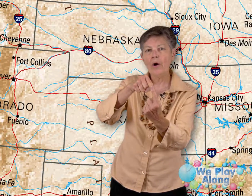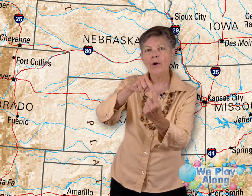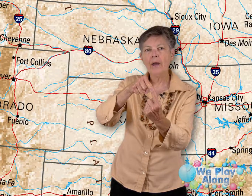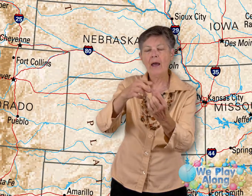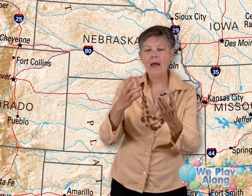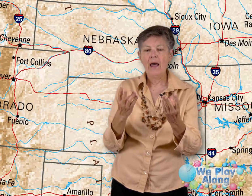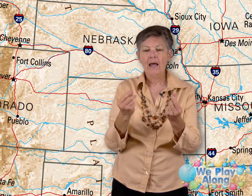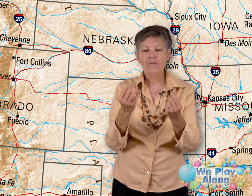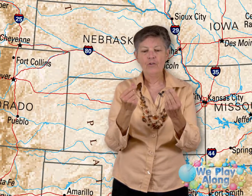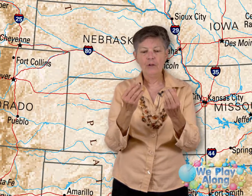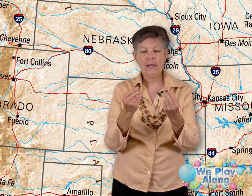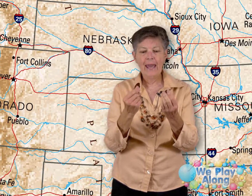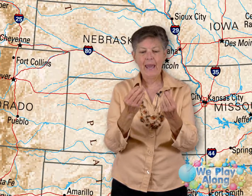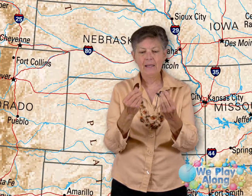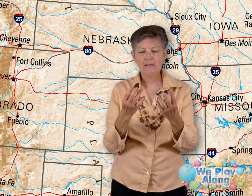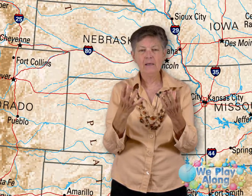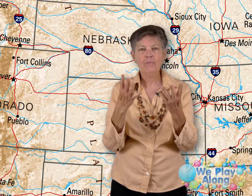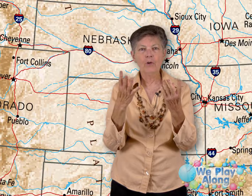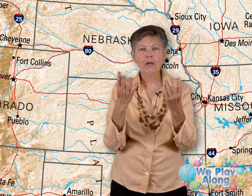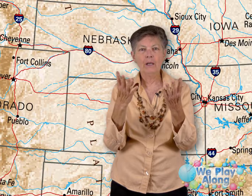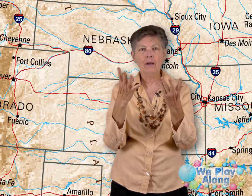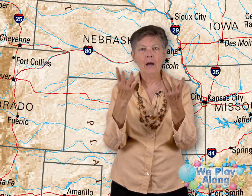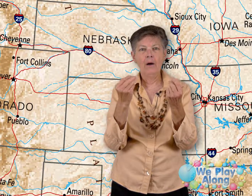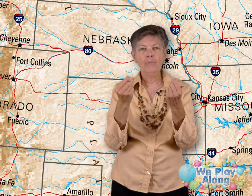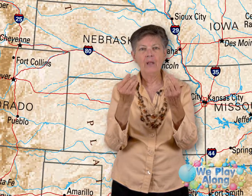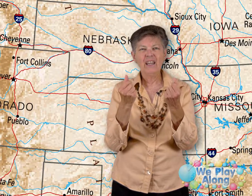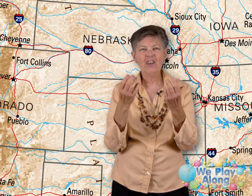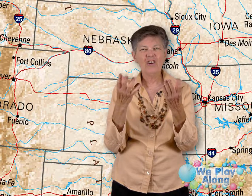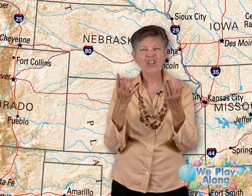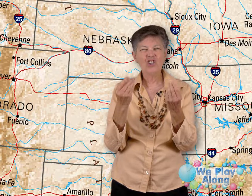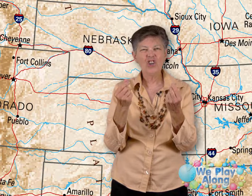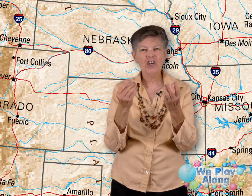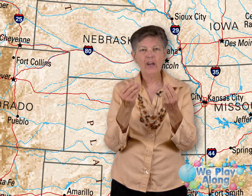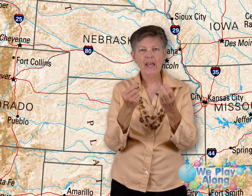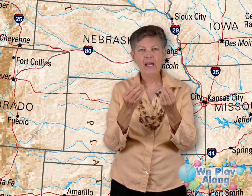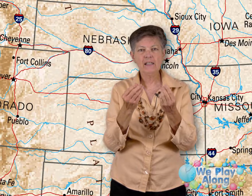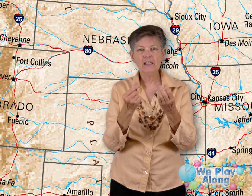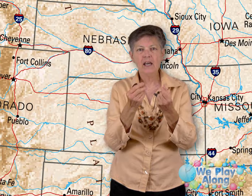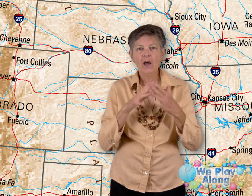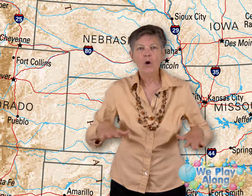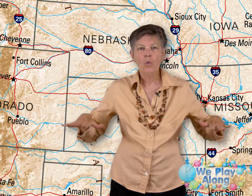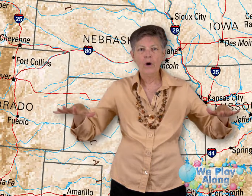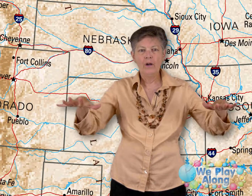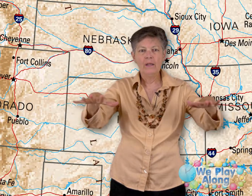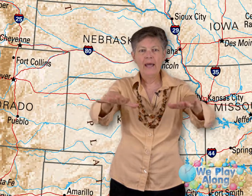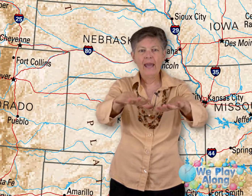Toward. For lands, you're going to, like you've got dirt on your hands, where